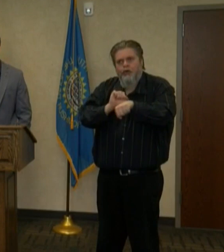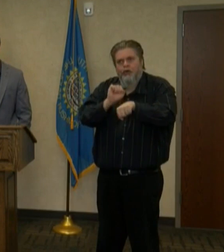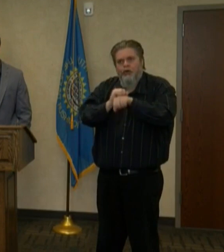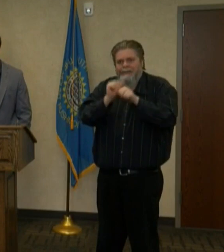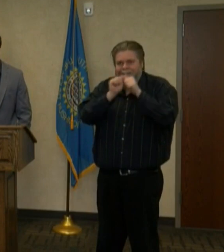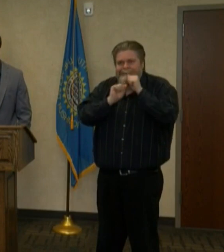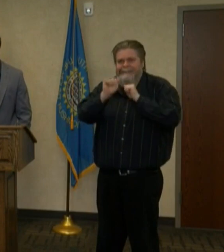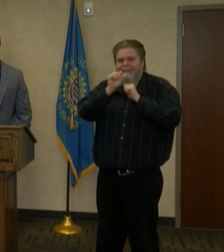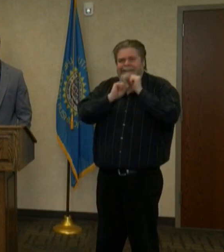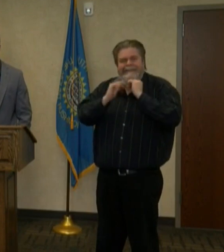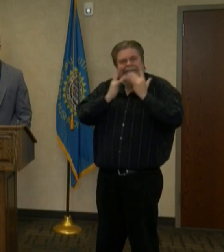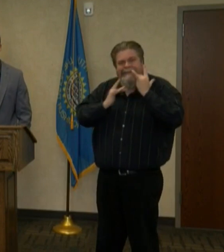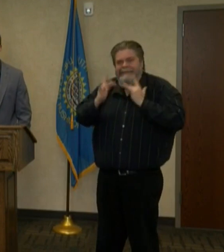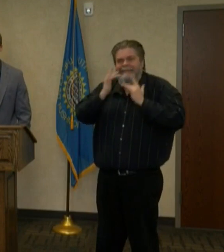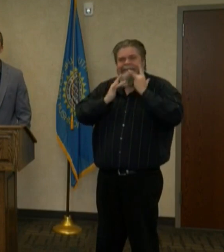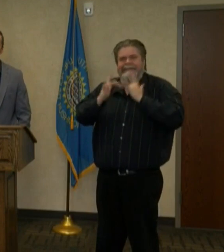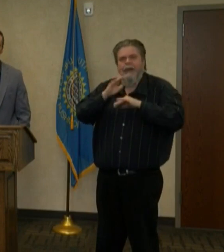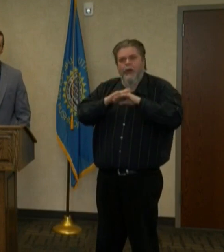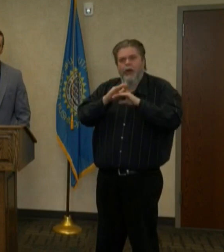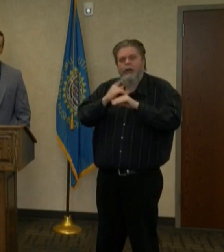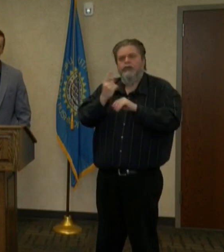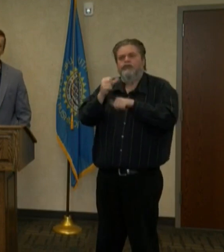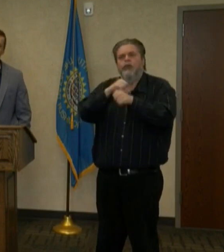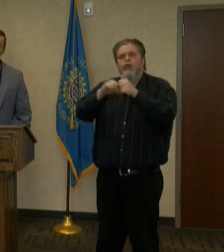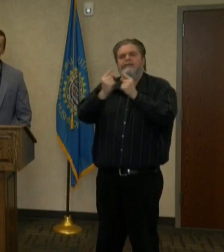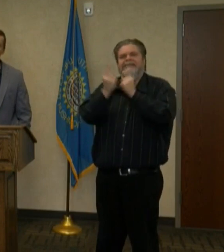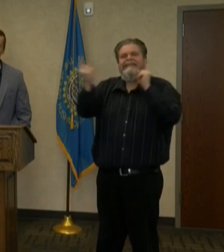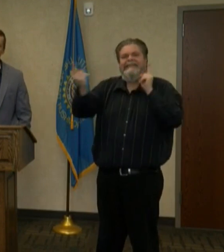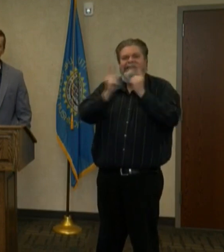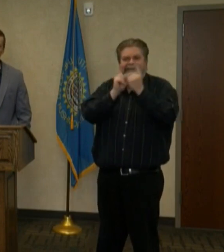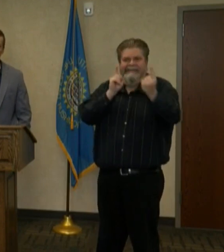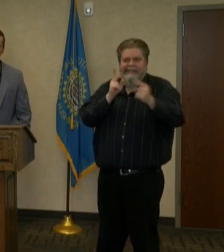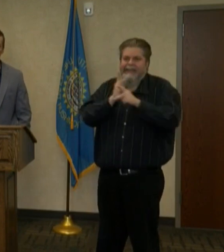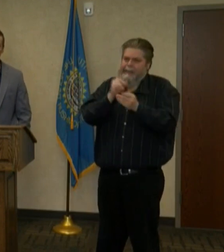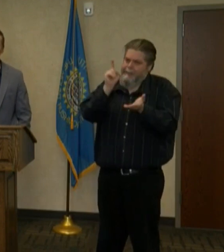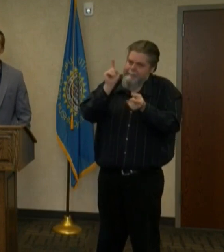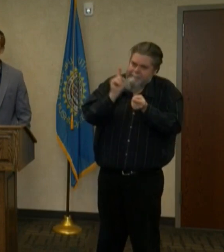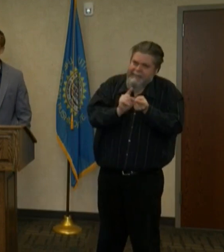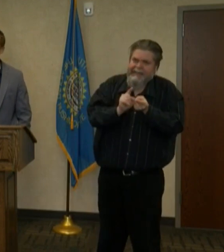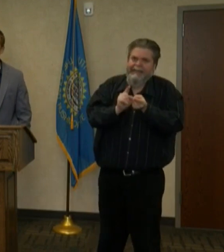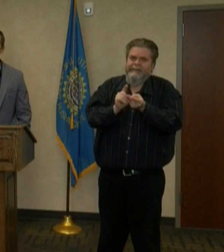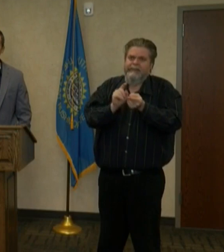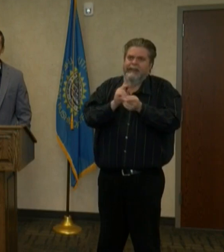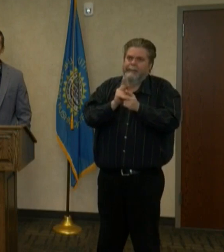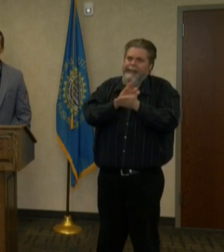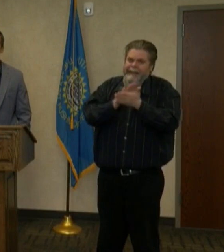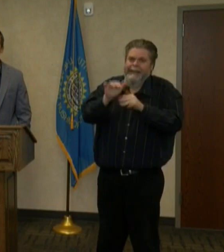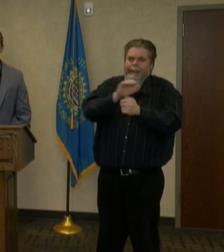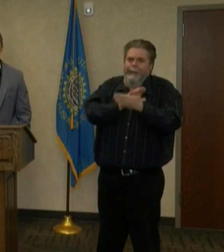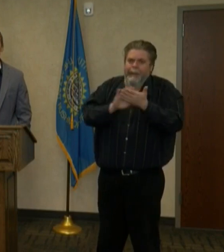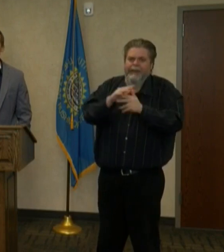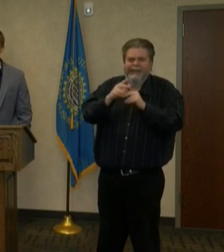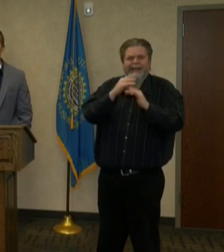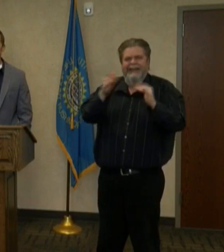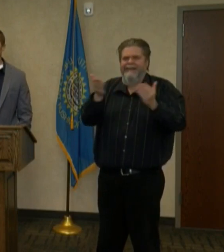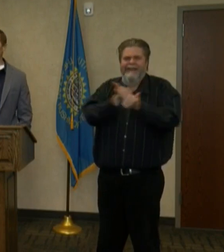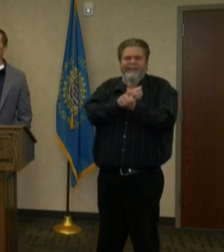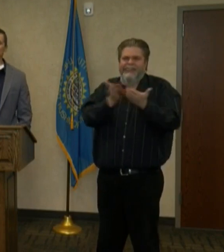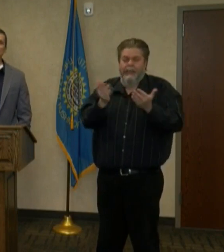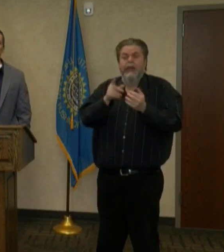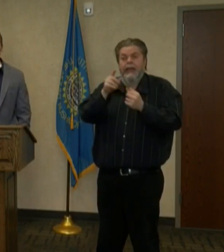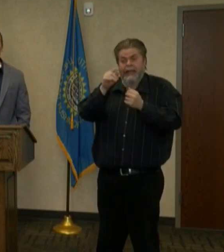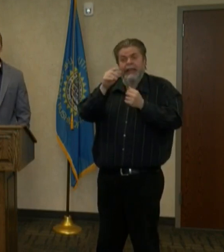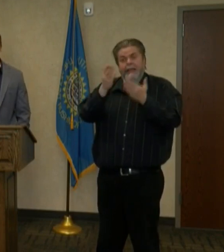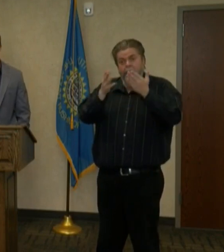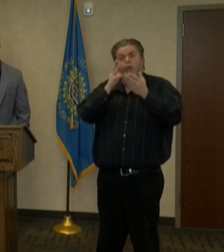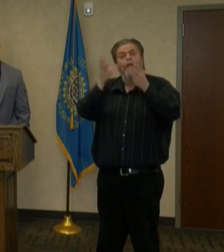down on the social distancing efforts and the mitigation efforts that you've been doing so well. It's really, really key. There's a finish line, but